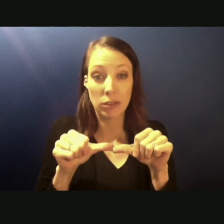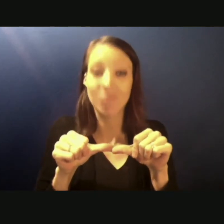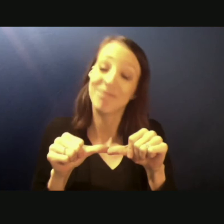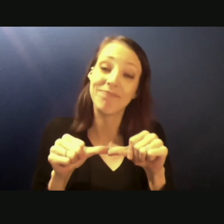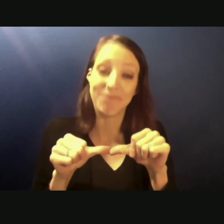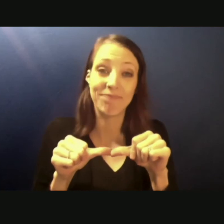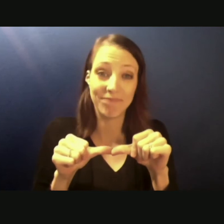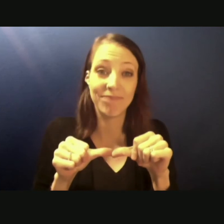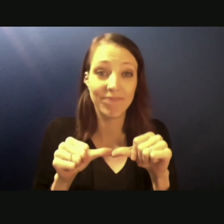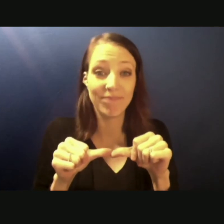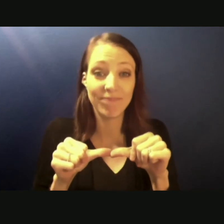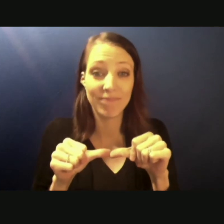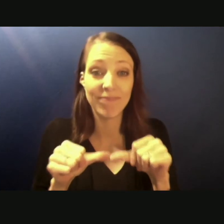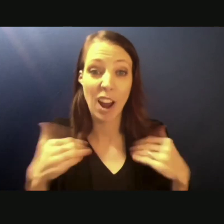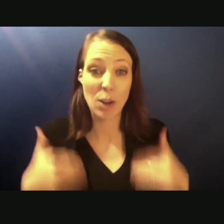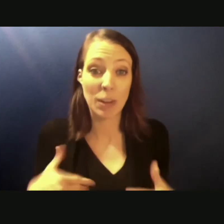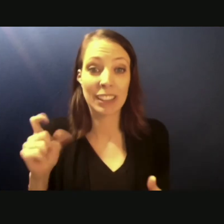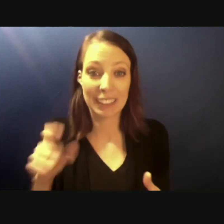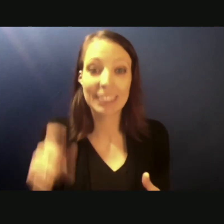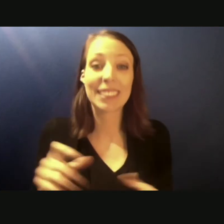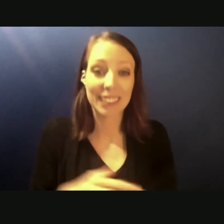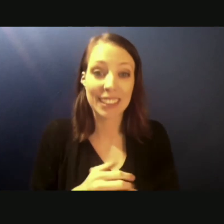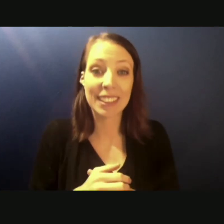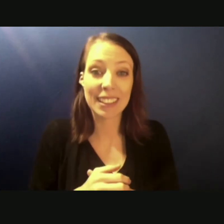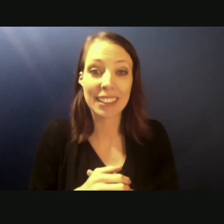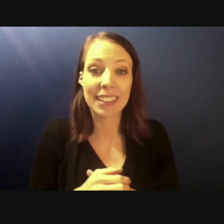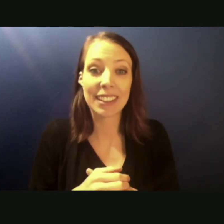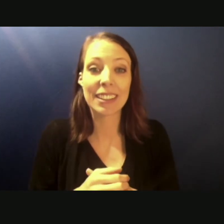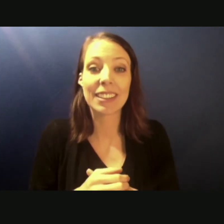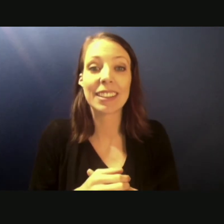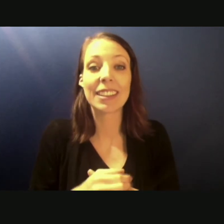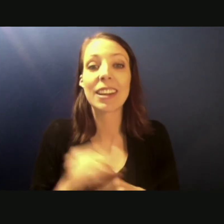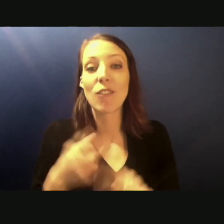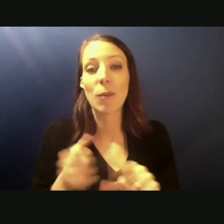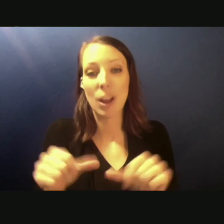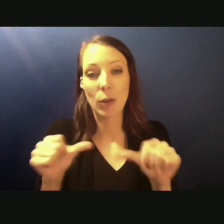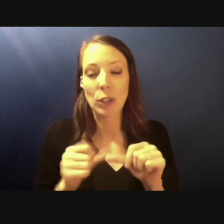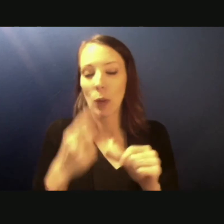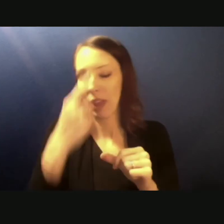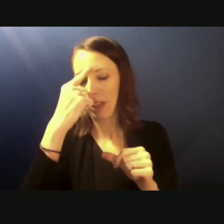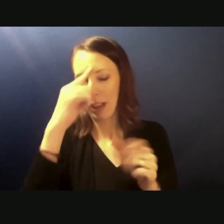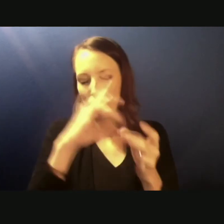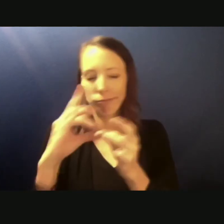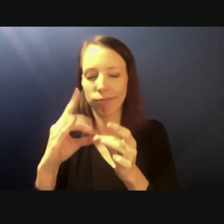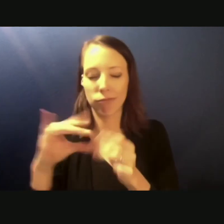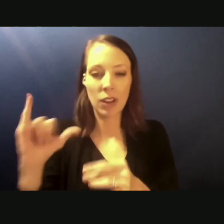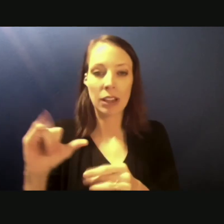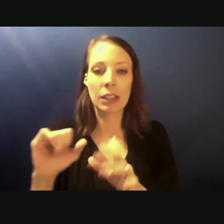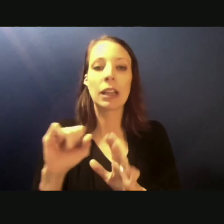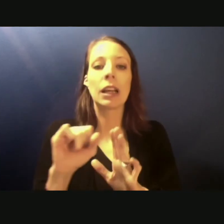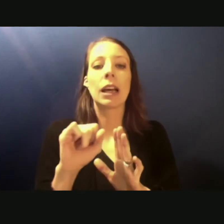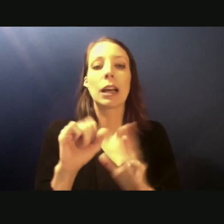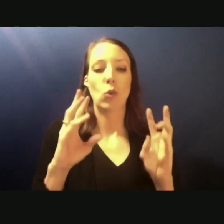that for health. So we need what grows in our area. So if we think about that as, the seasons are